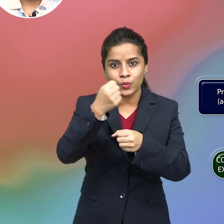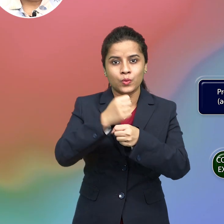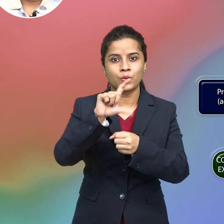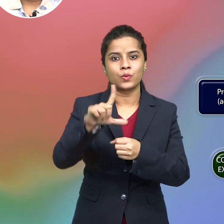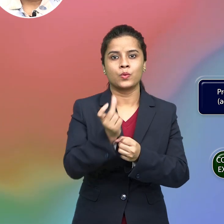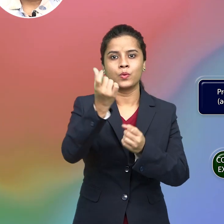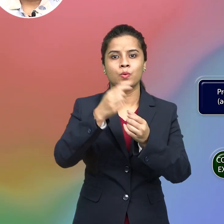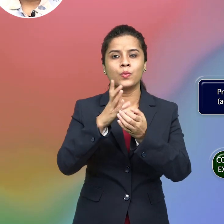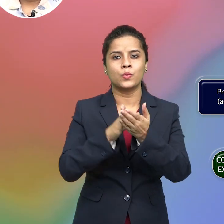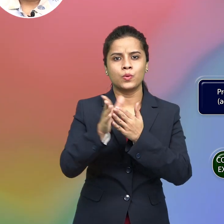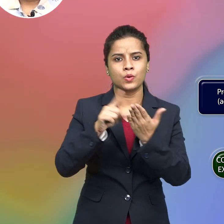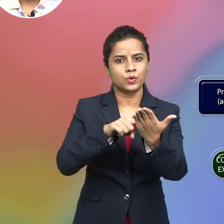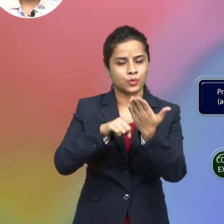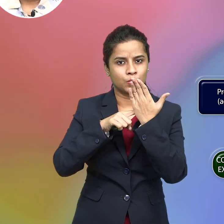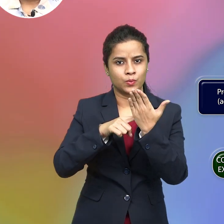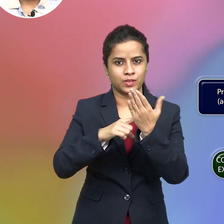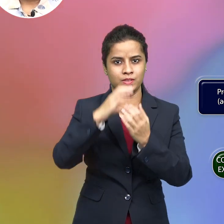flow chart here.